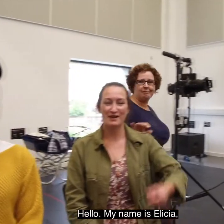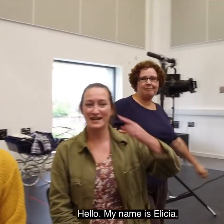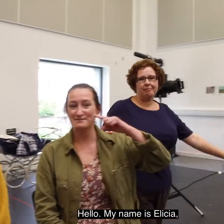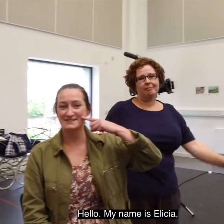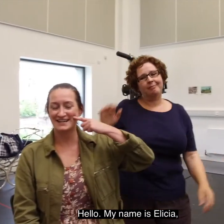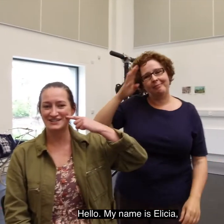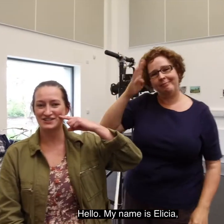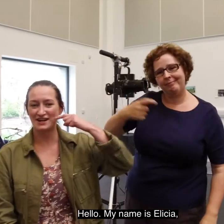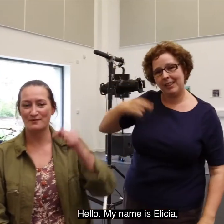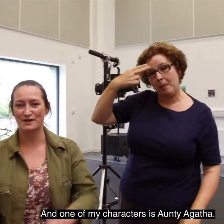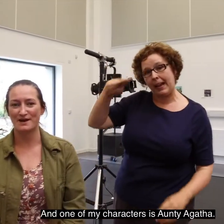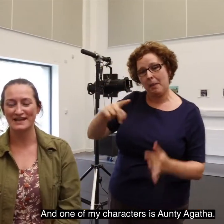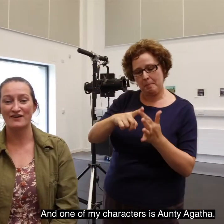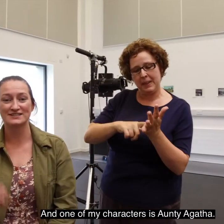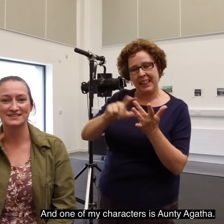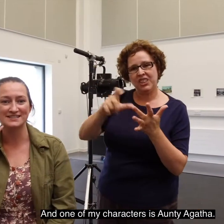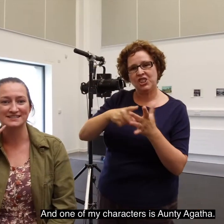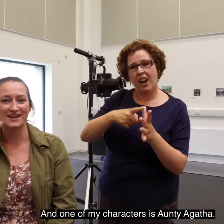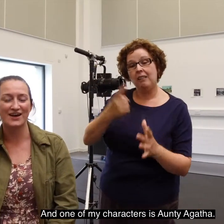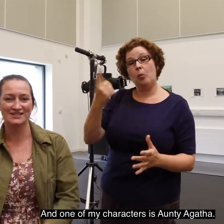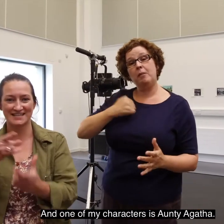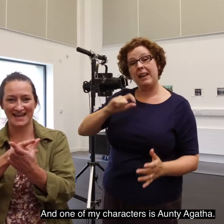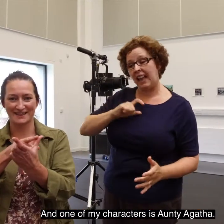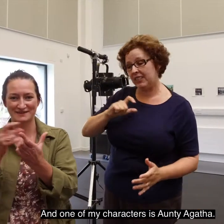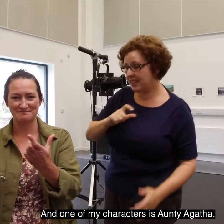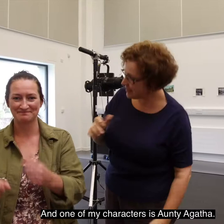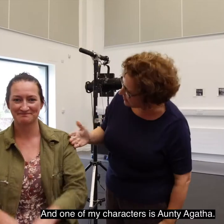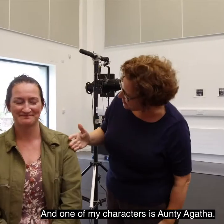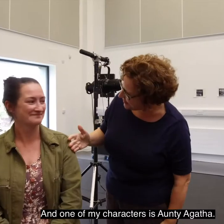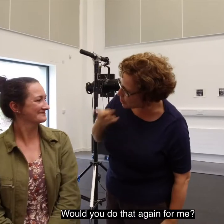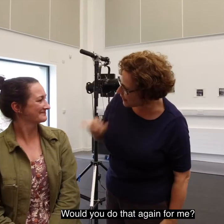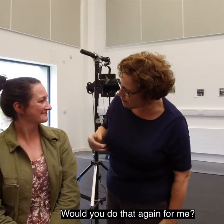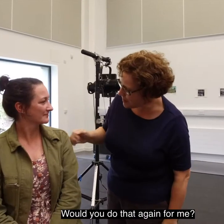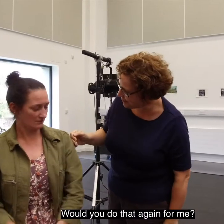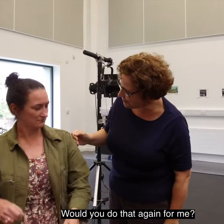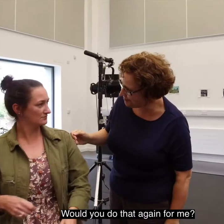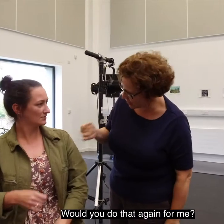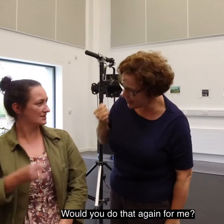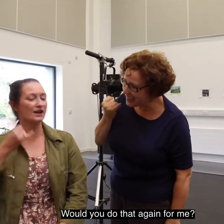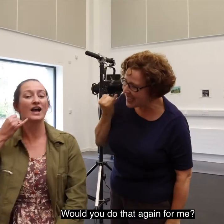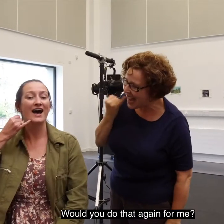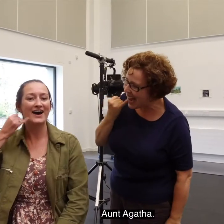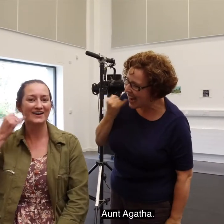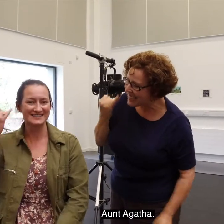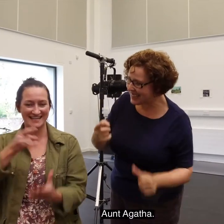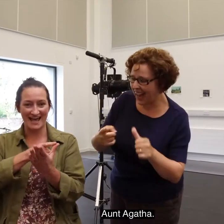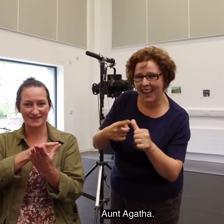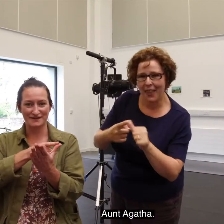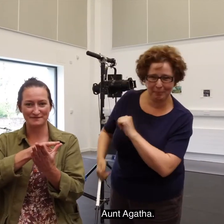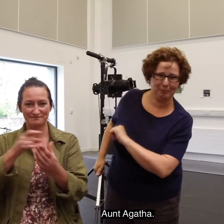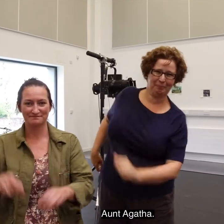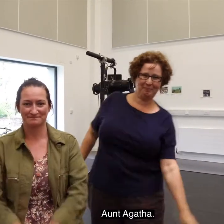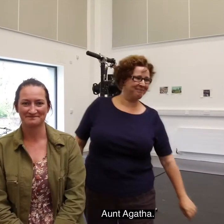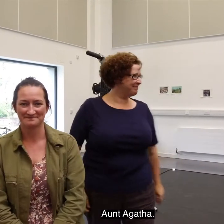Hello, my name's Alicia, and one of my characters is Auntie Agatha. Do it again for me. Oh, okay. Auntie